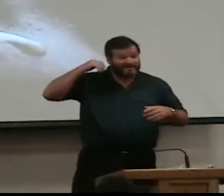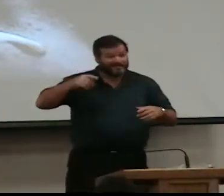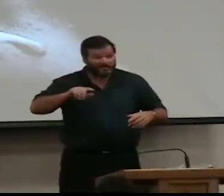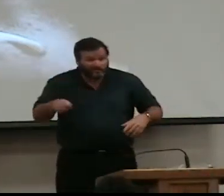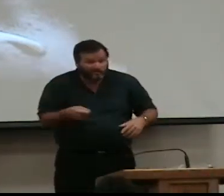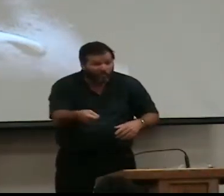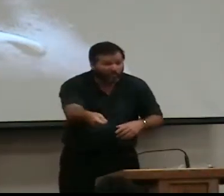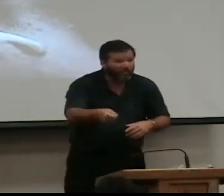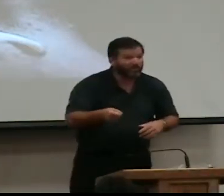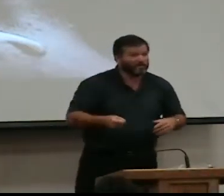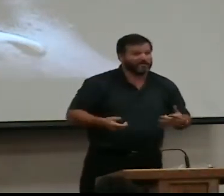That's the question.